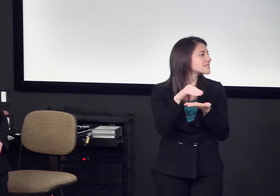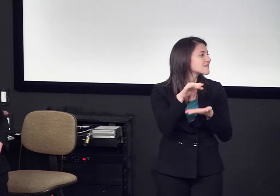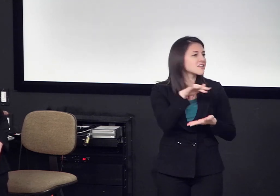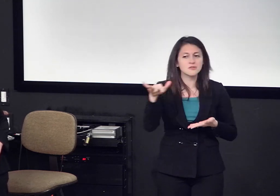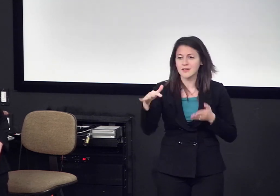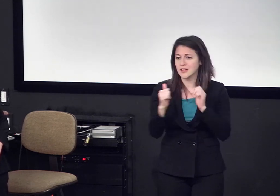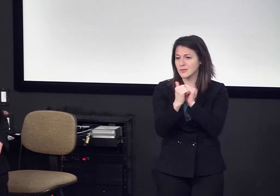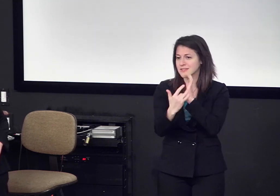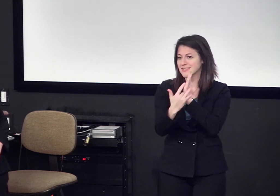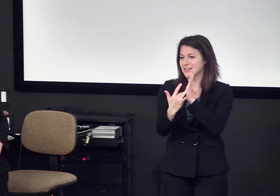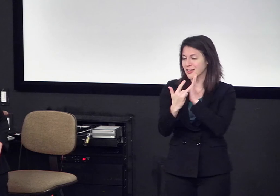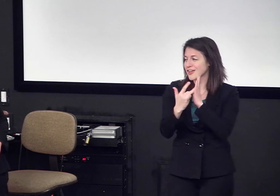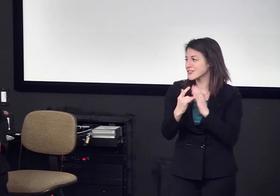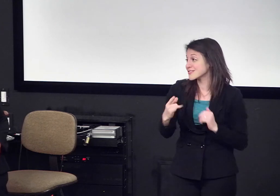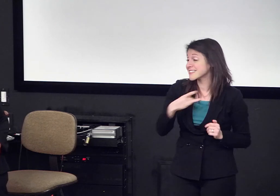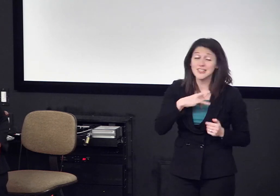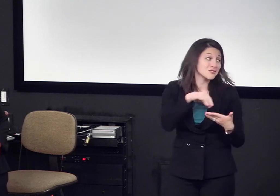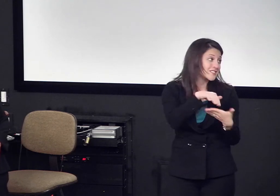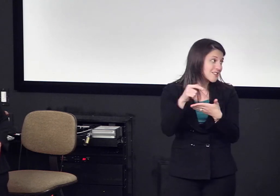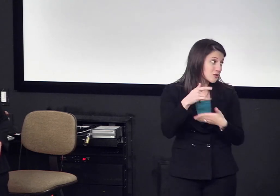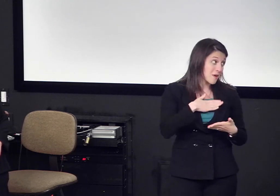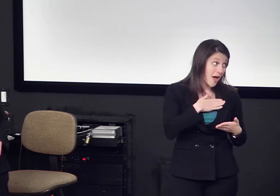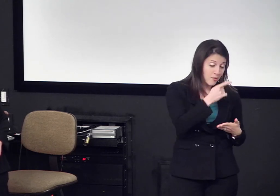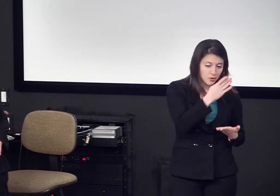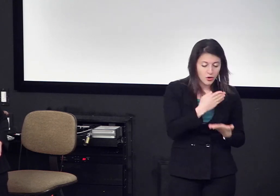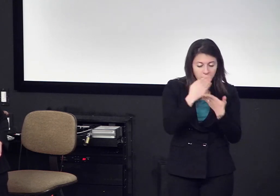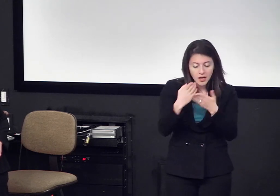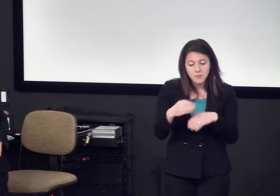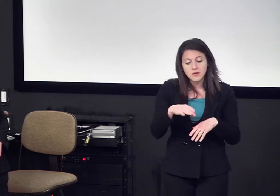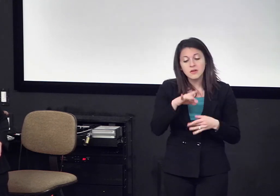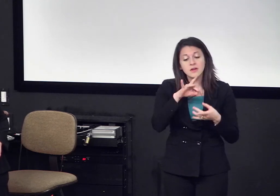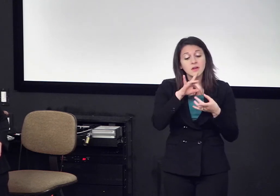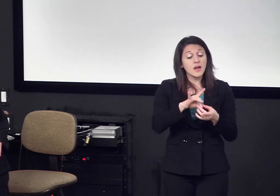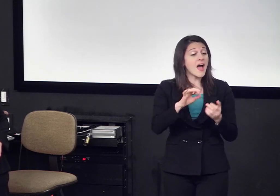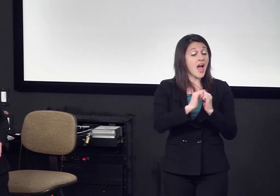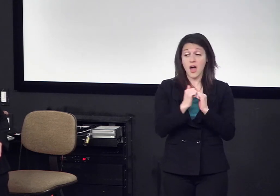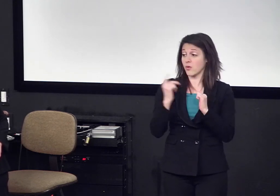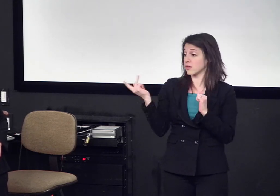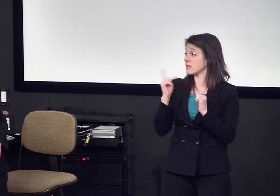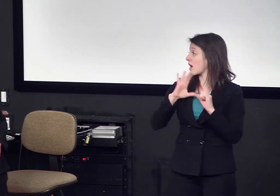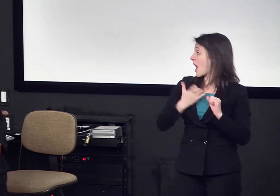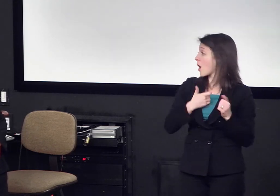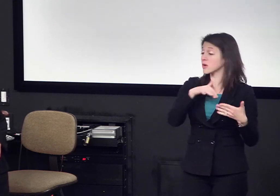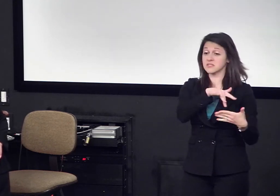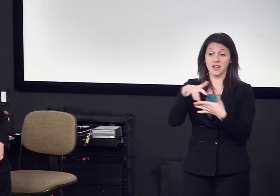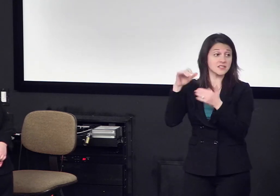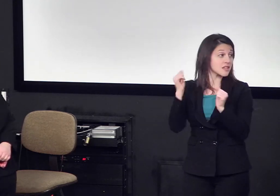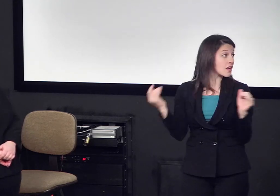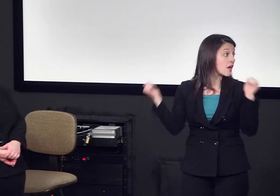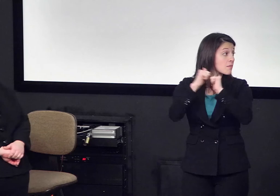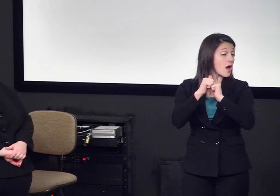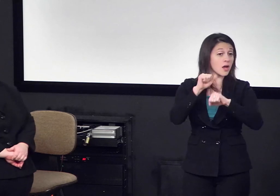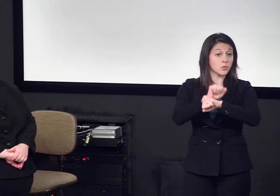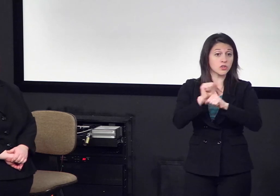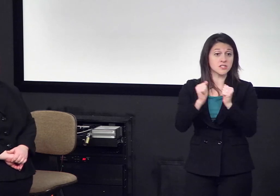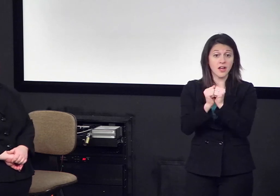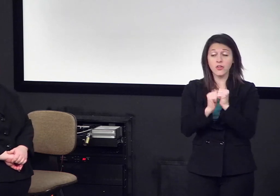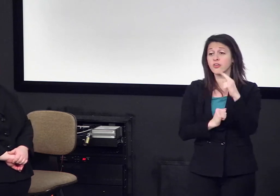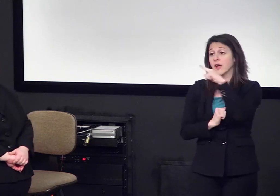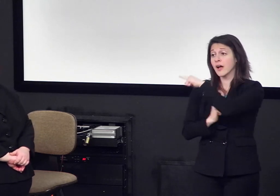something about how we fingerspell less when we're using technology. So I'm happy that you raised that research study. And how these studies can